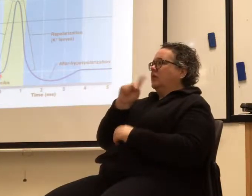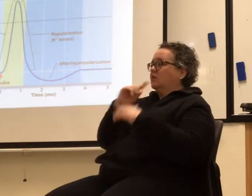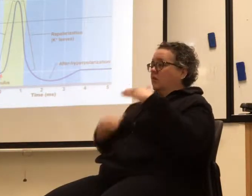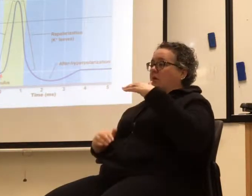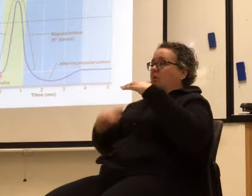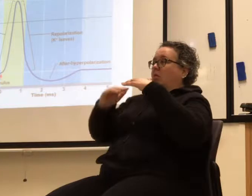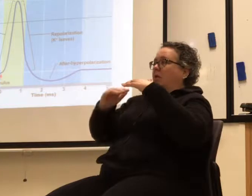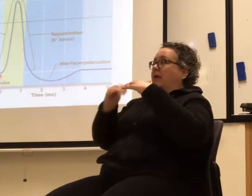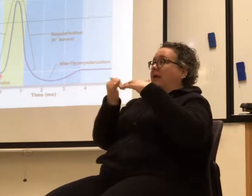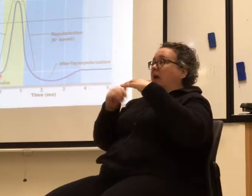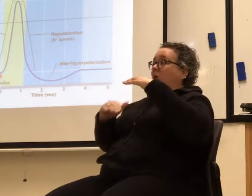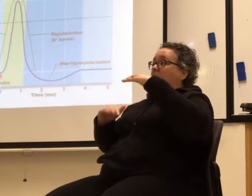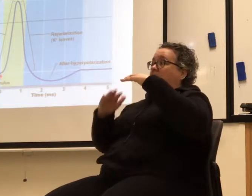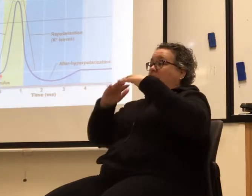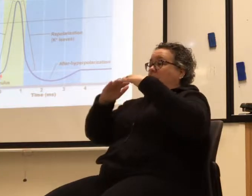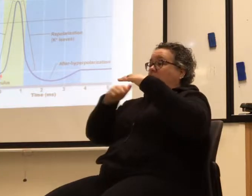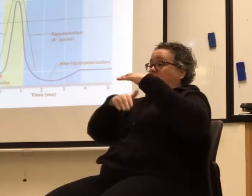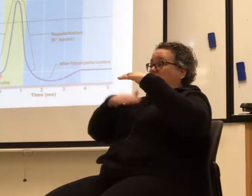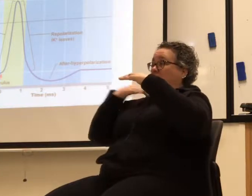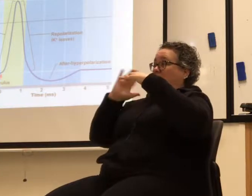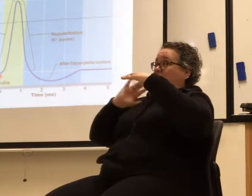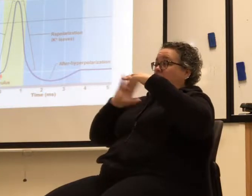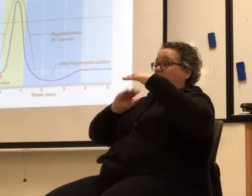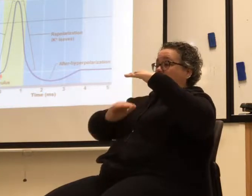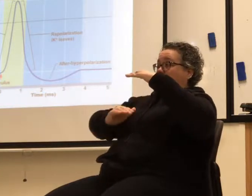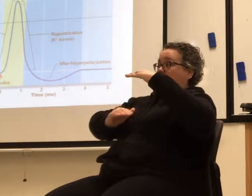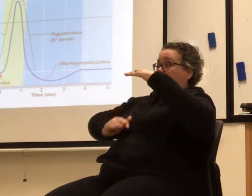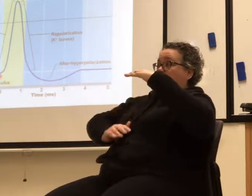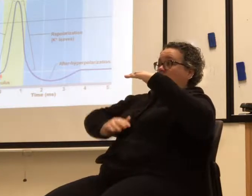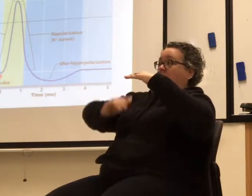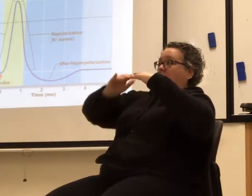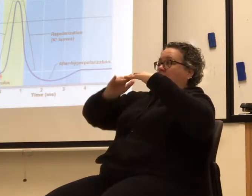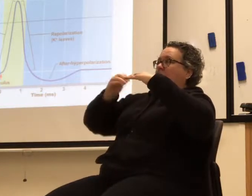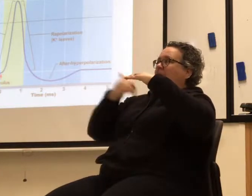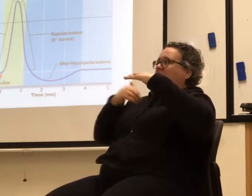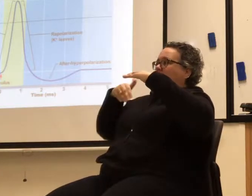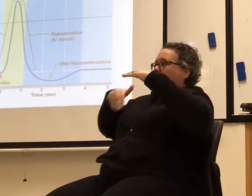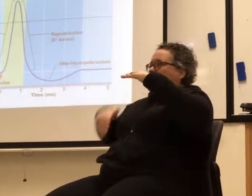a depolarization to get this far, right? It's like,